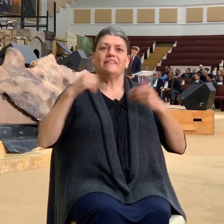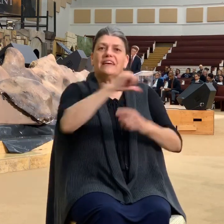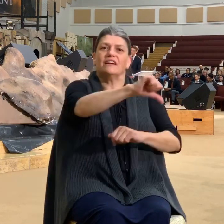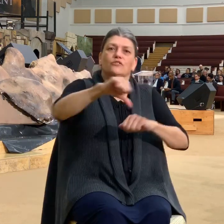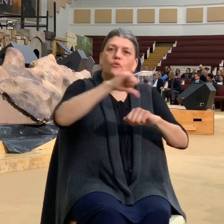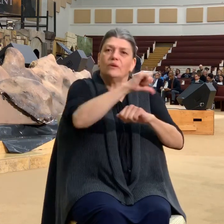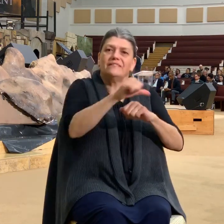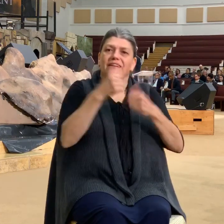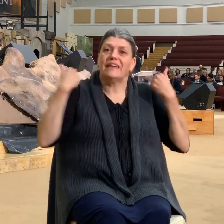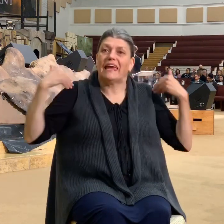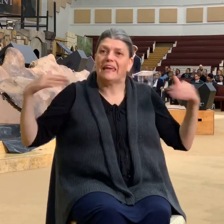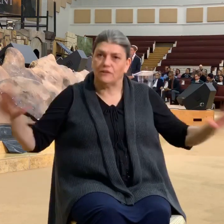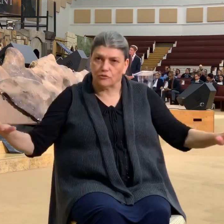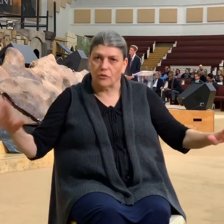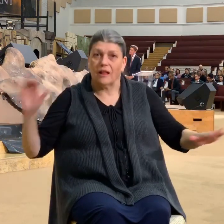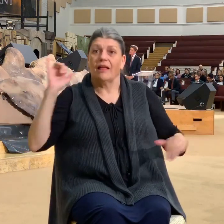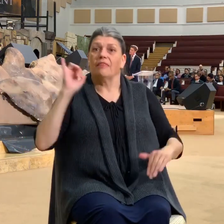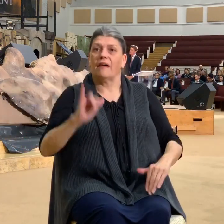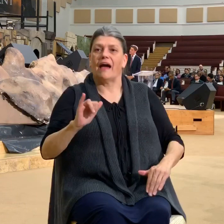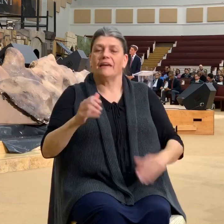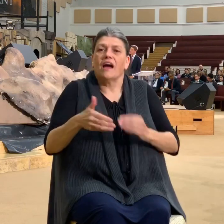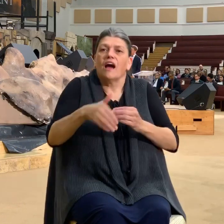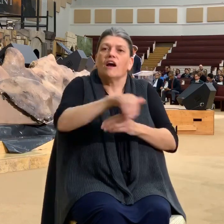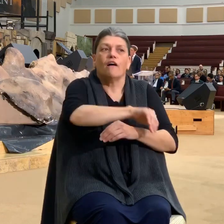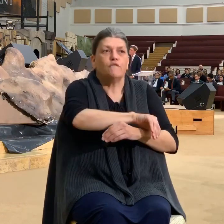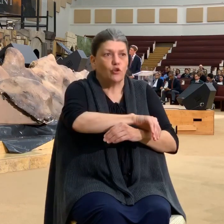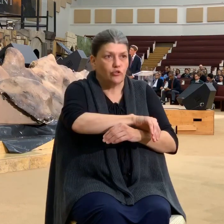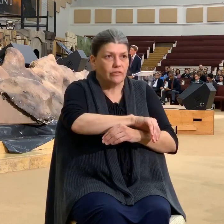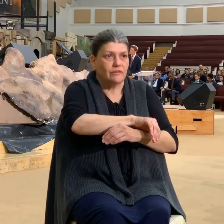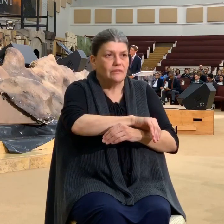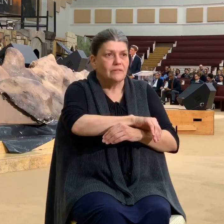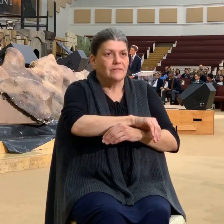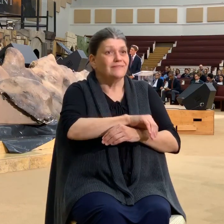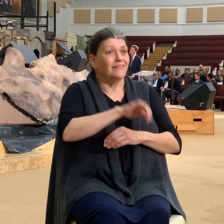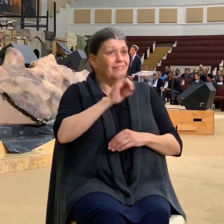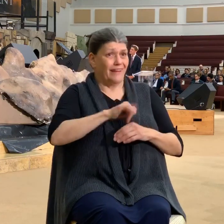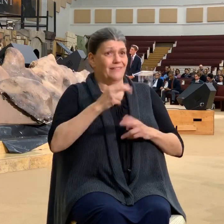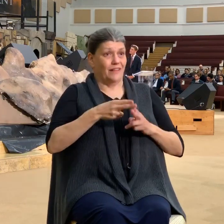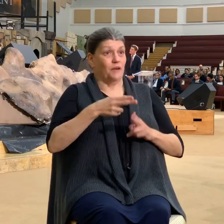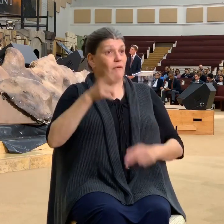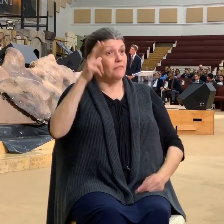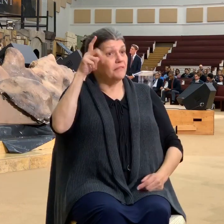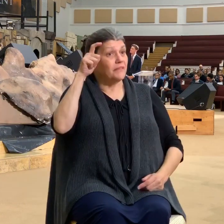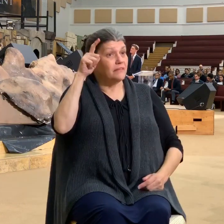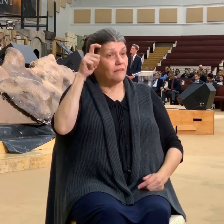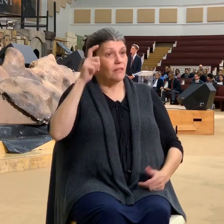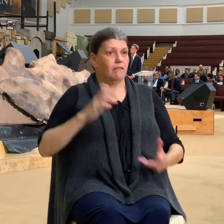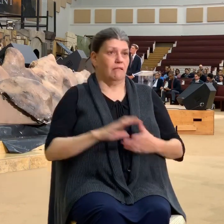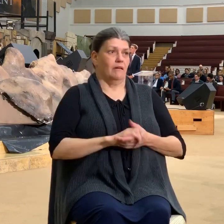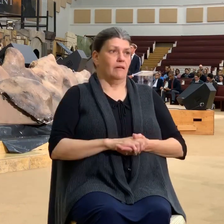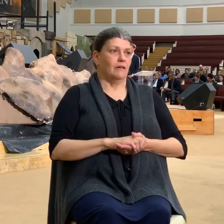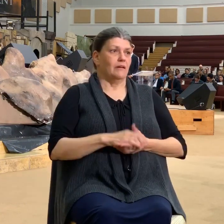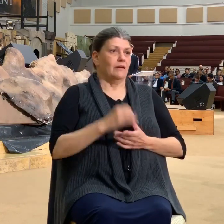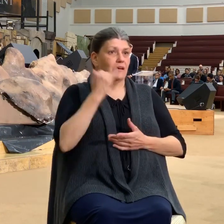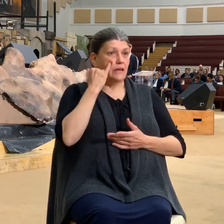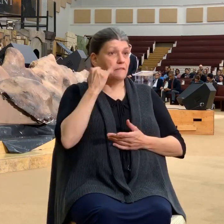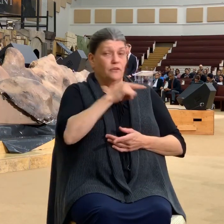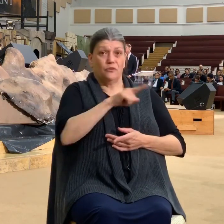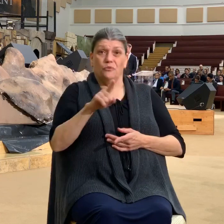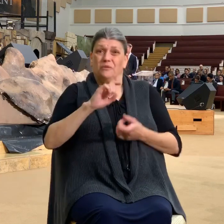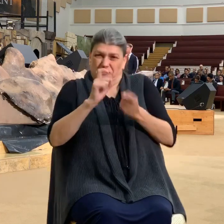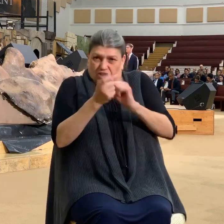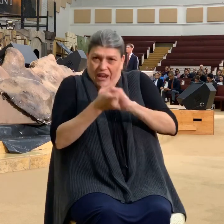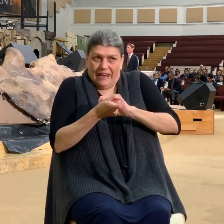is the first guy to rebel. So whenever you look in Scripture, anytime you change